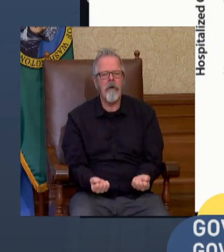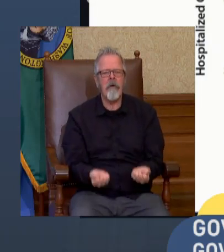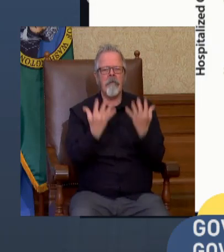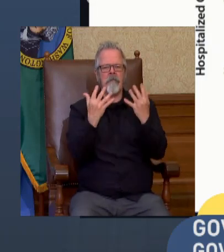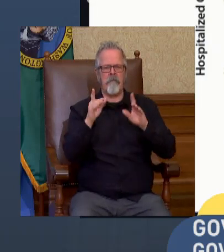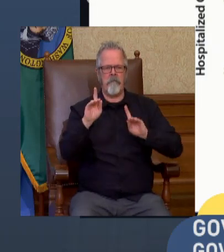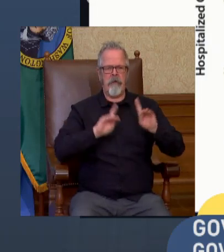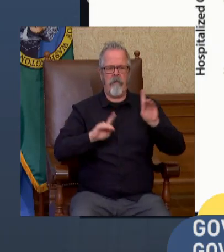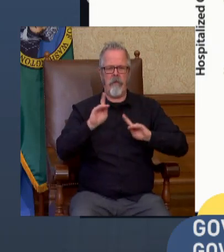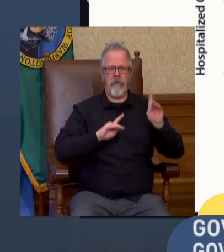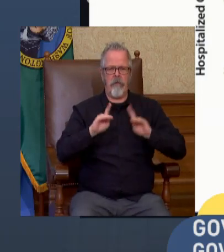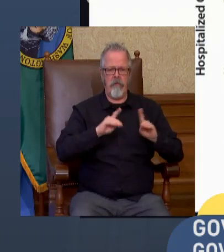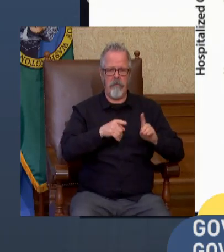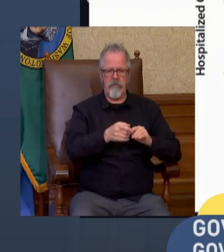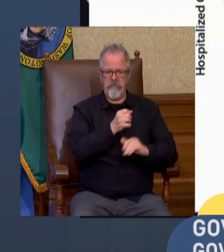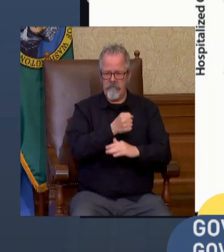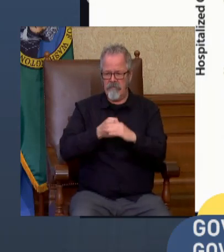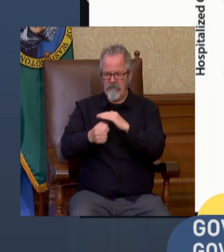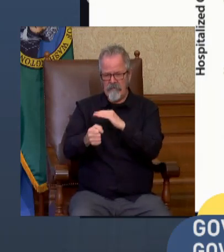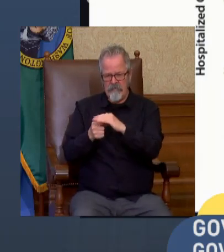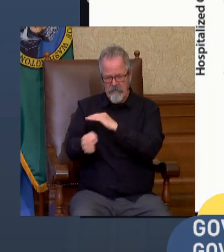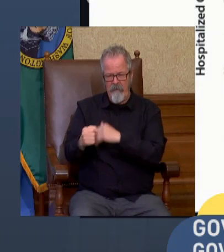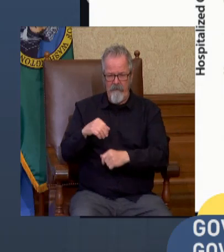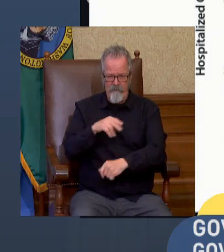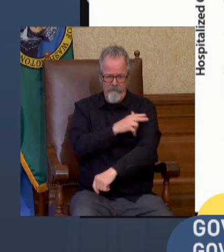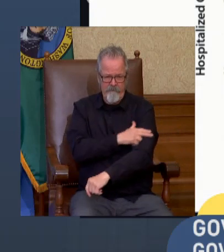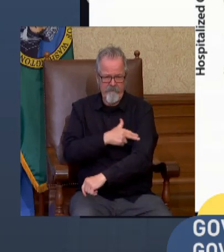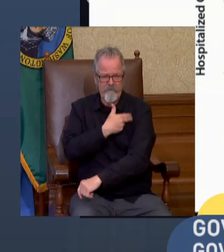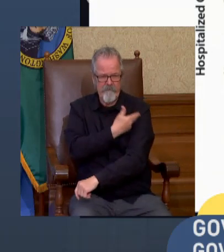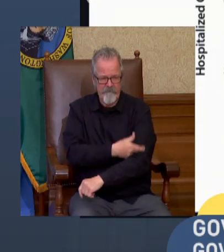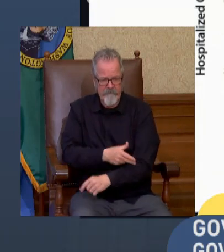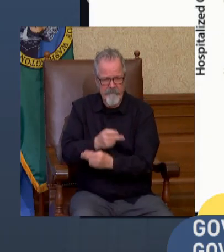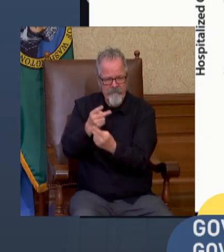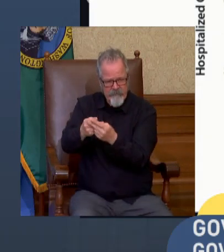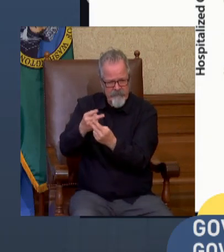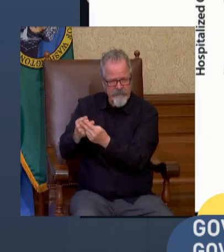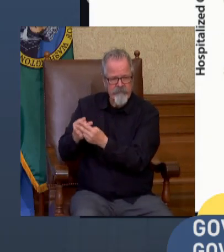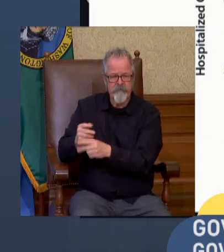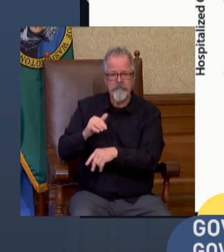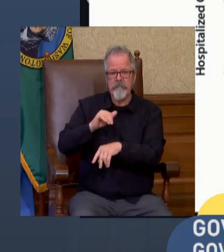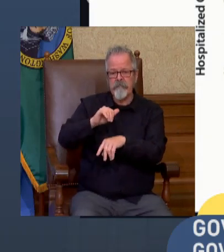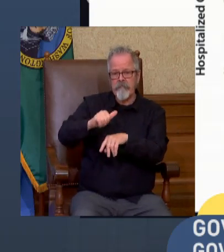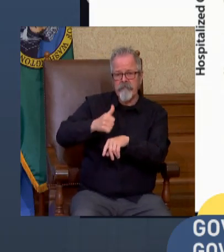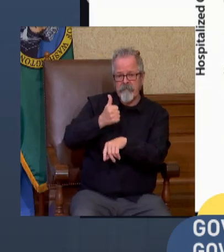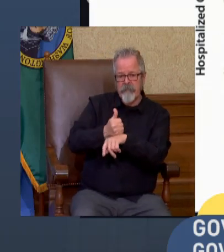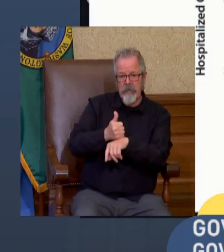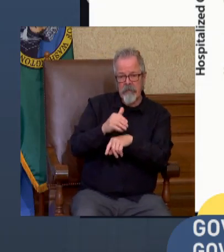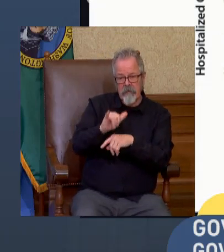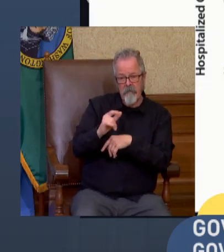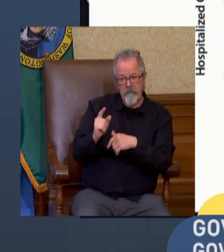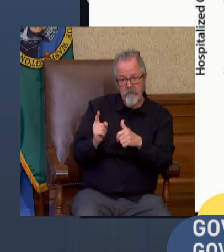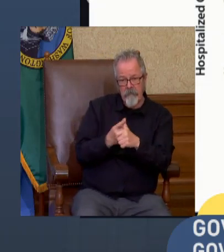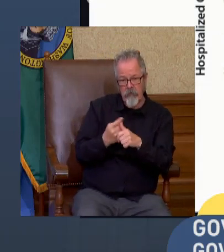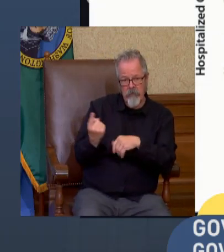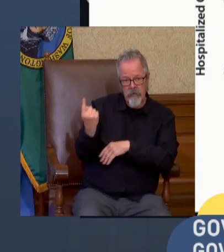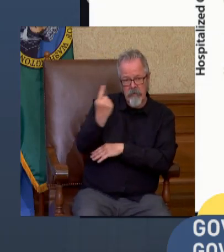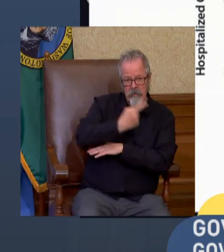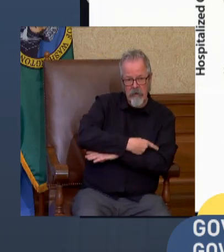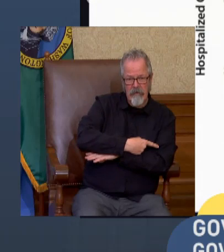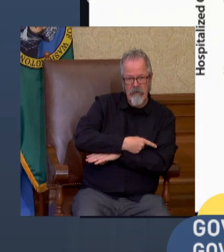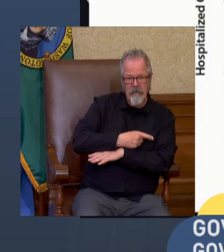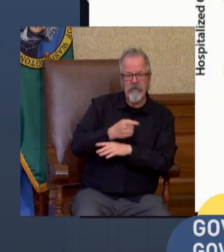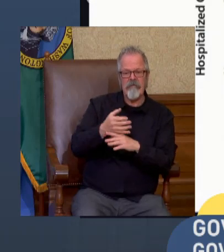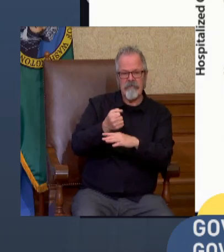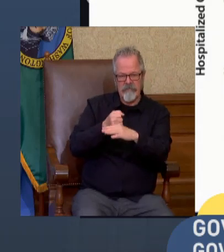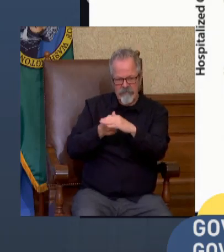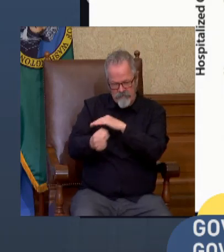the hospitalization of people as they come into the hospital, and this chart shows that number by the date of the first admission.